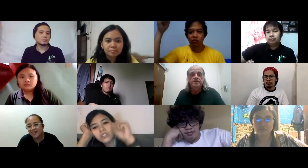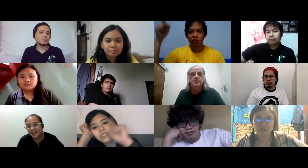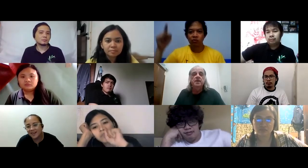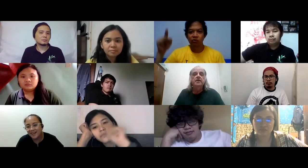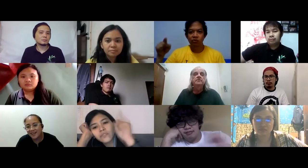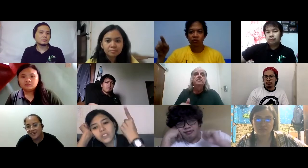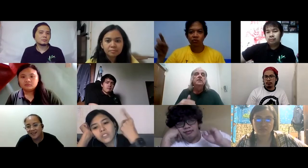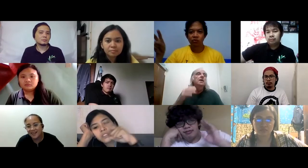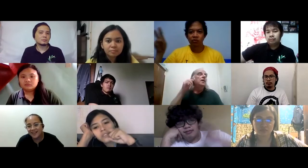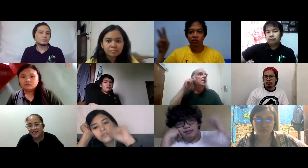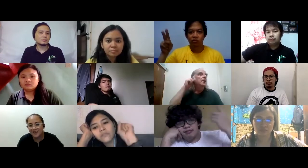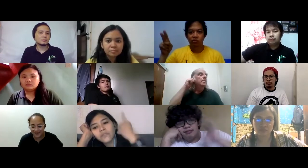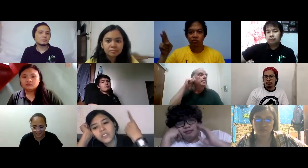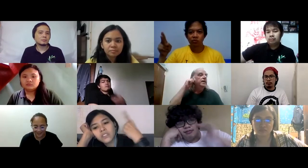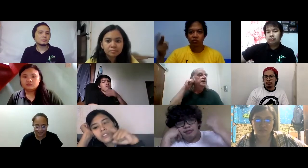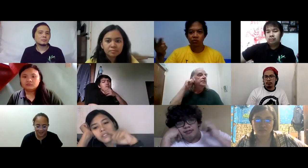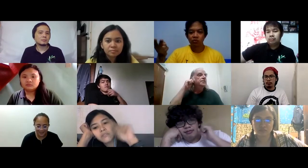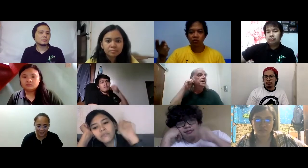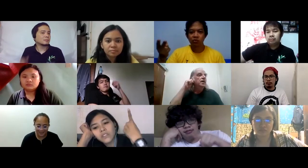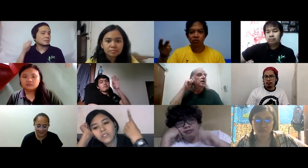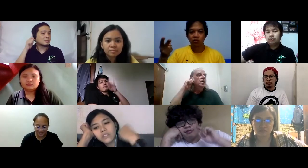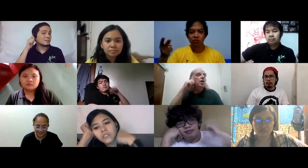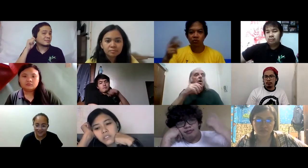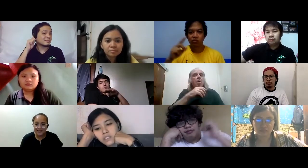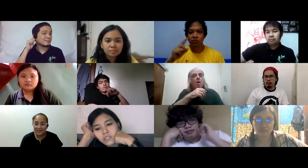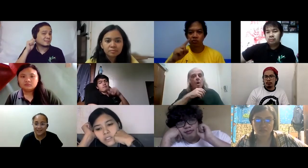And this sign means